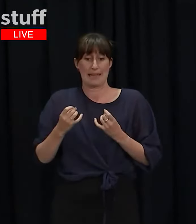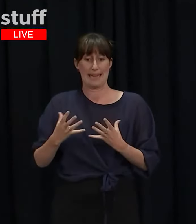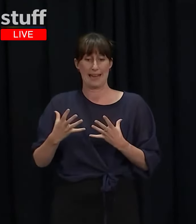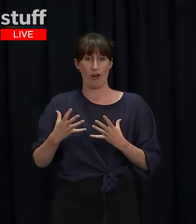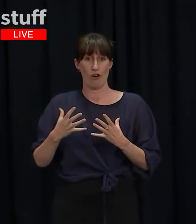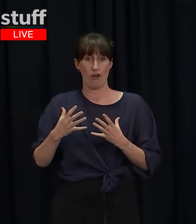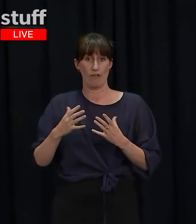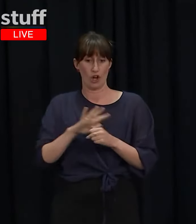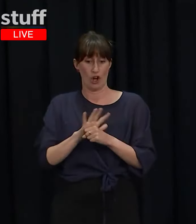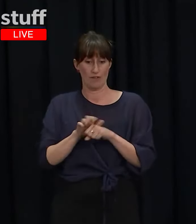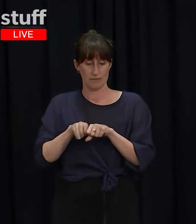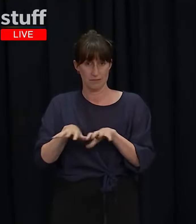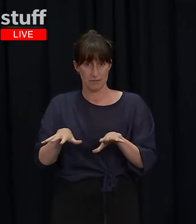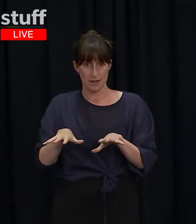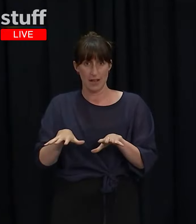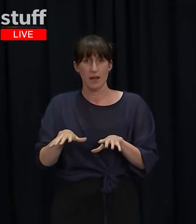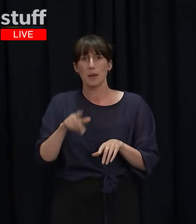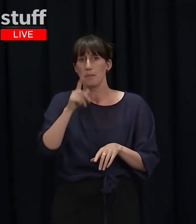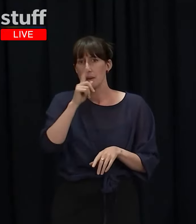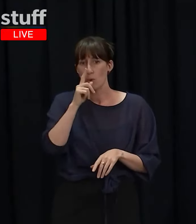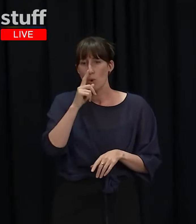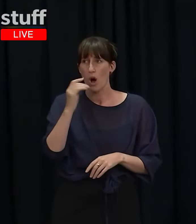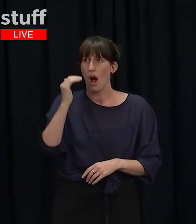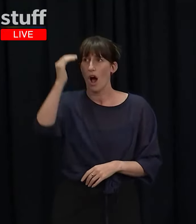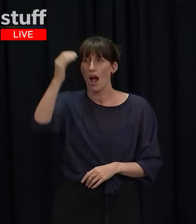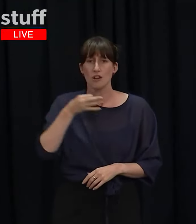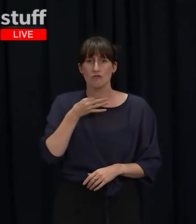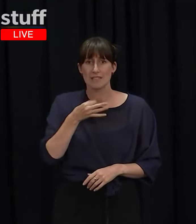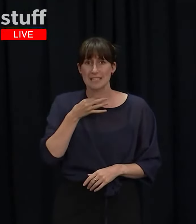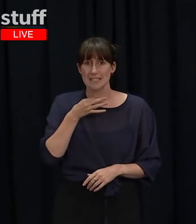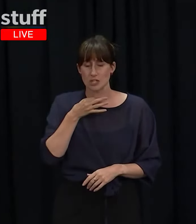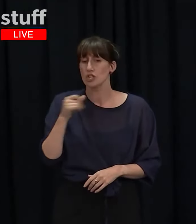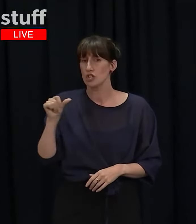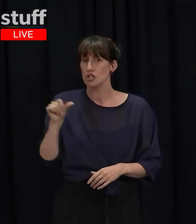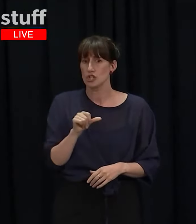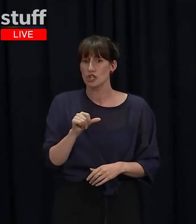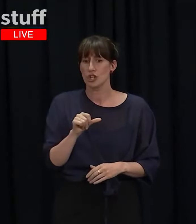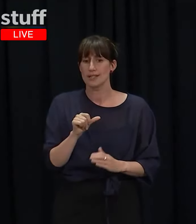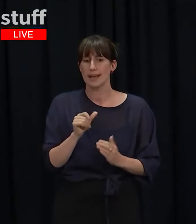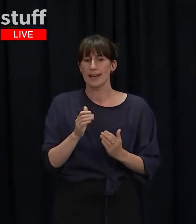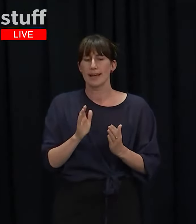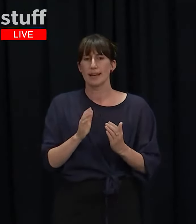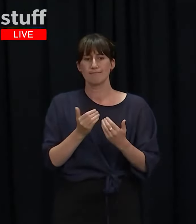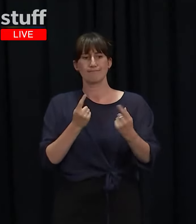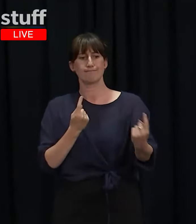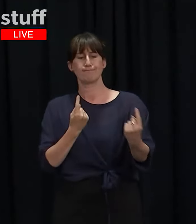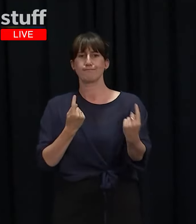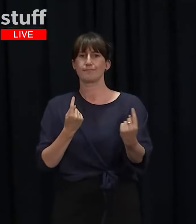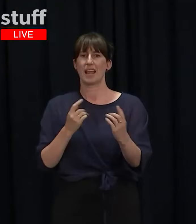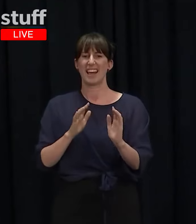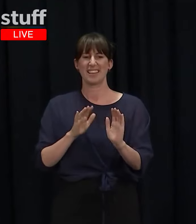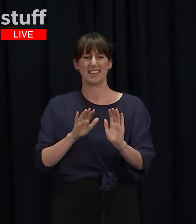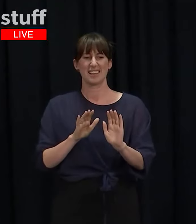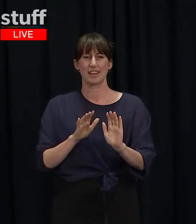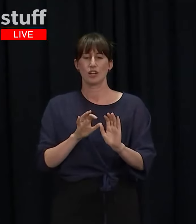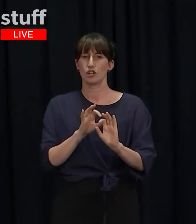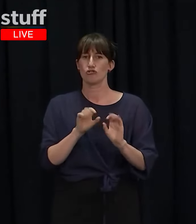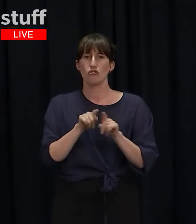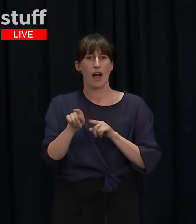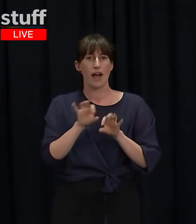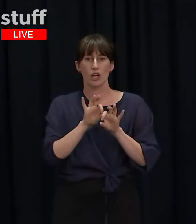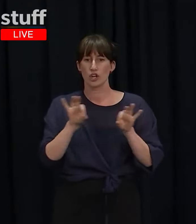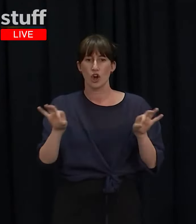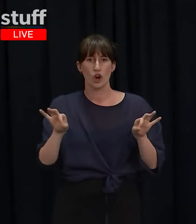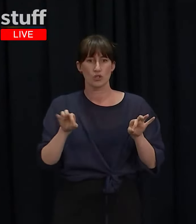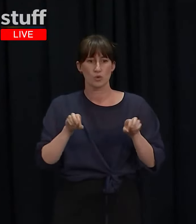higher risk, which includes older people, should minimise their contact and the risk that they will come in contact with the virus. And when